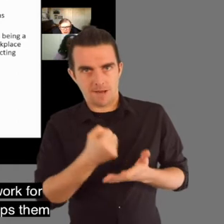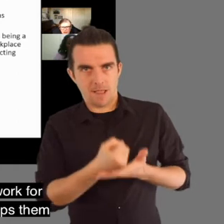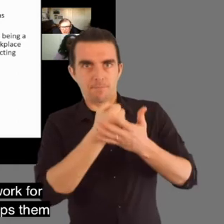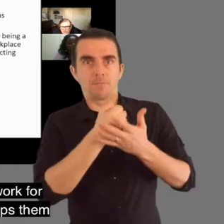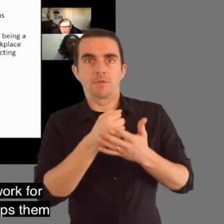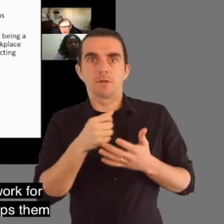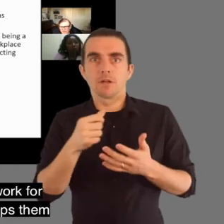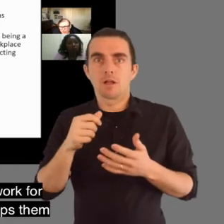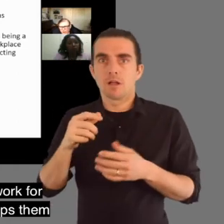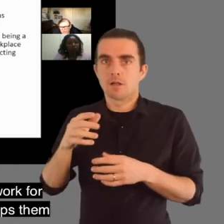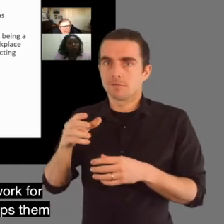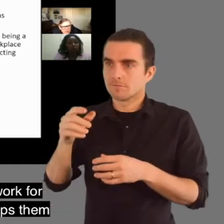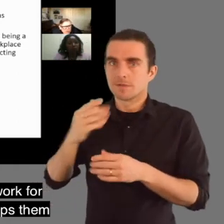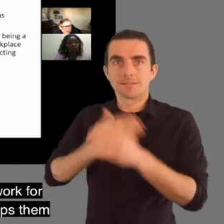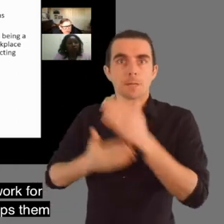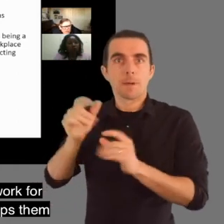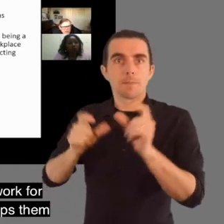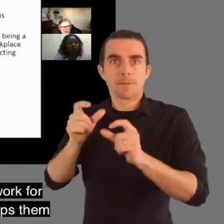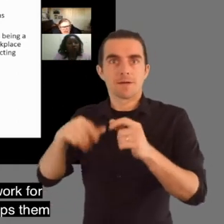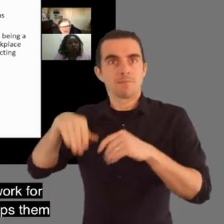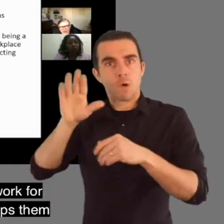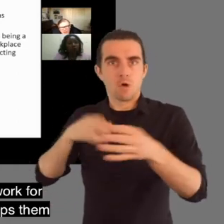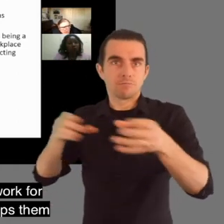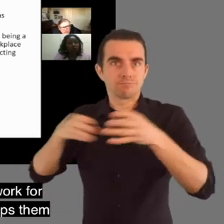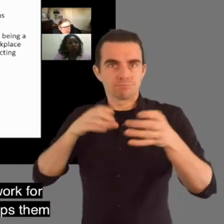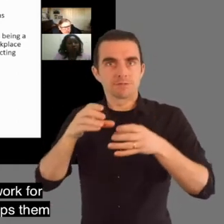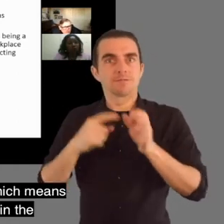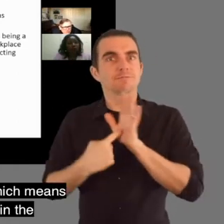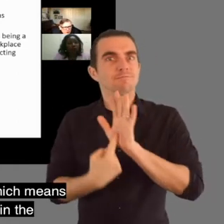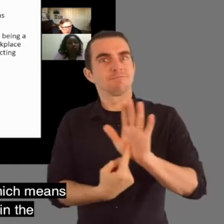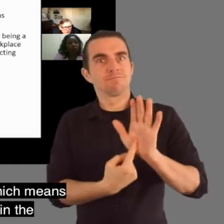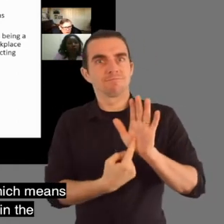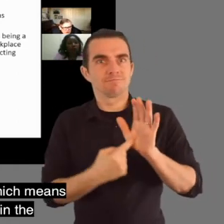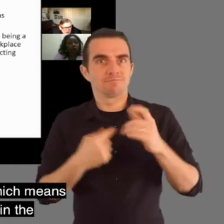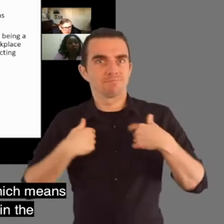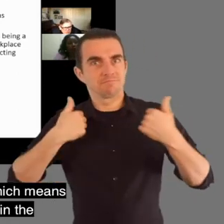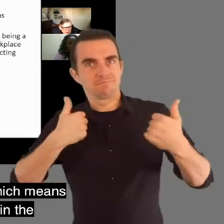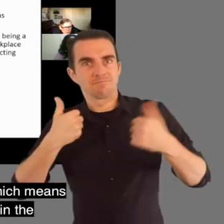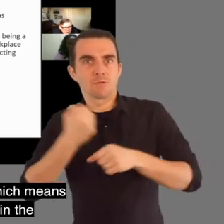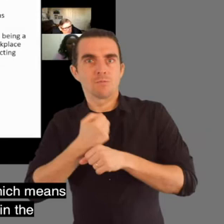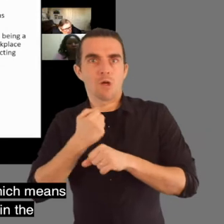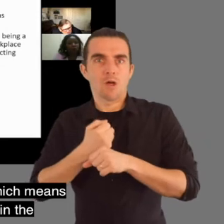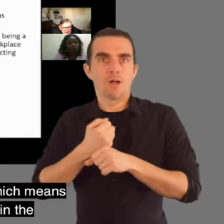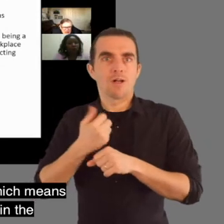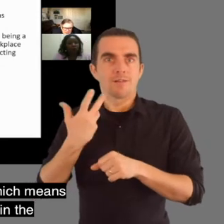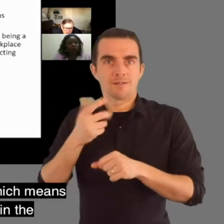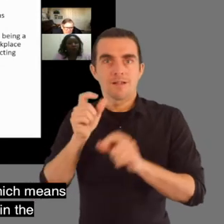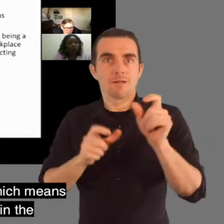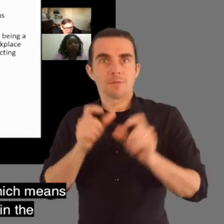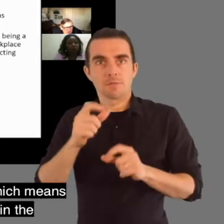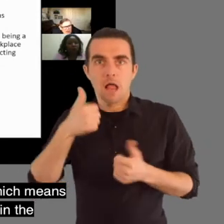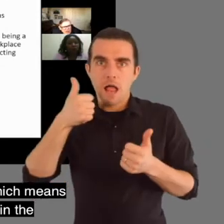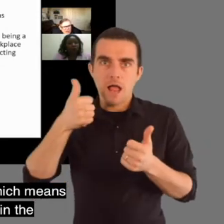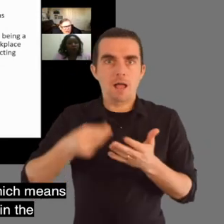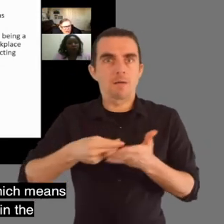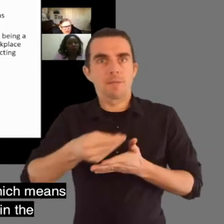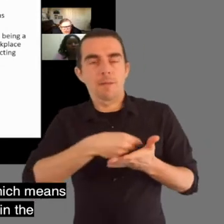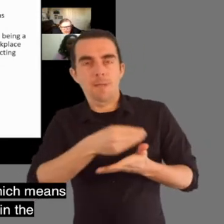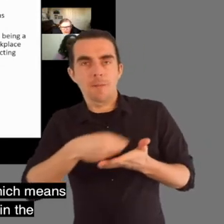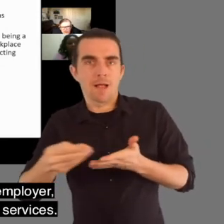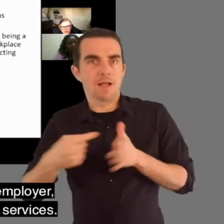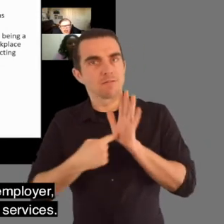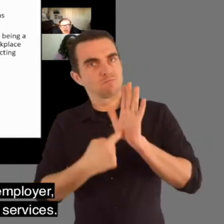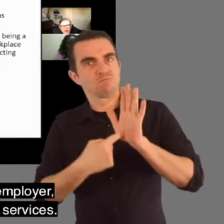some time off work for them because they realize that it helps them to employ more disabled people, which means that they have an image out there